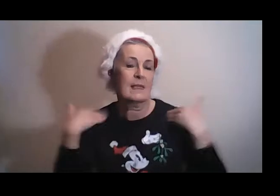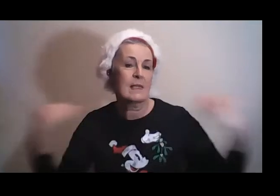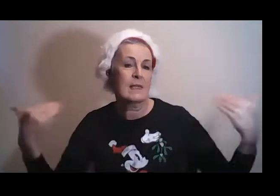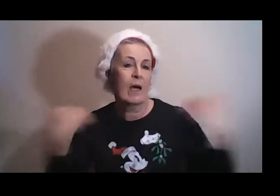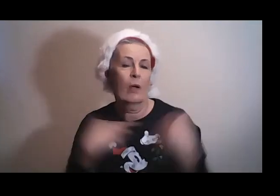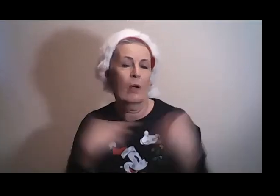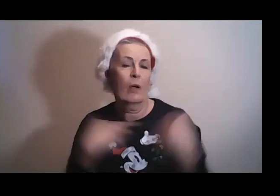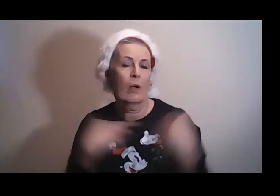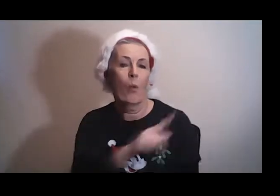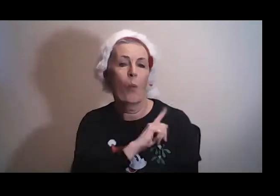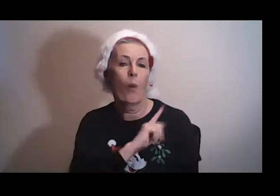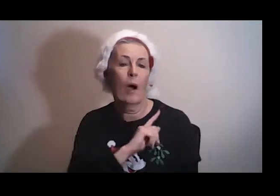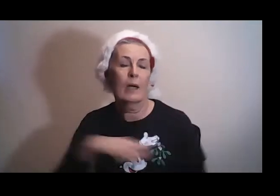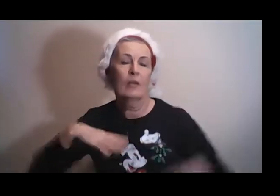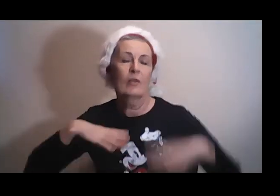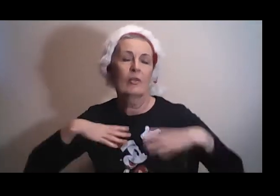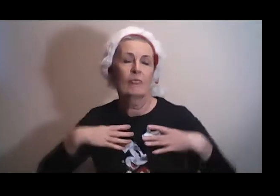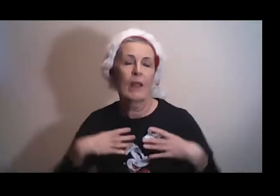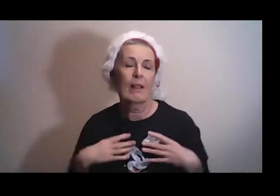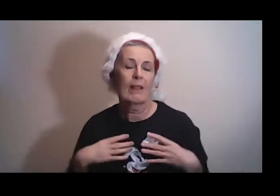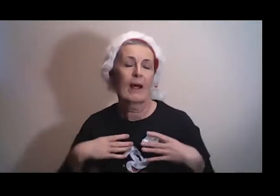And I love the way that it flows.